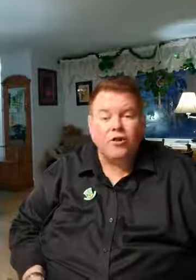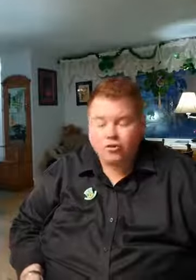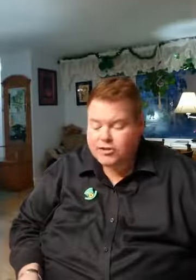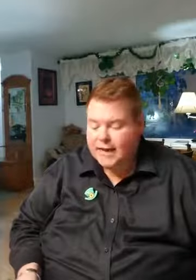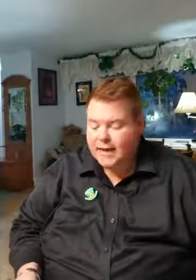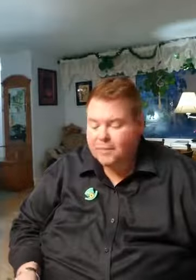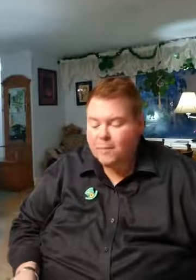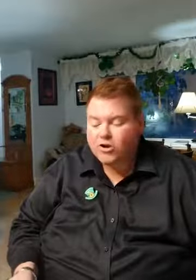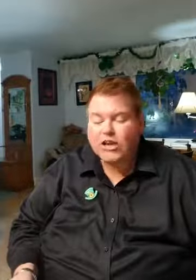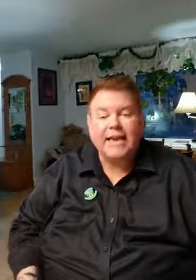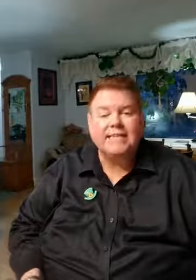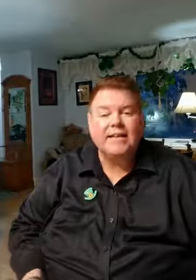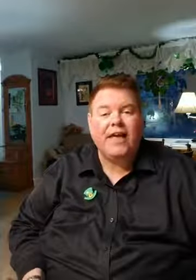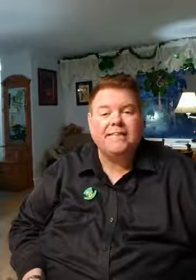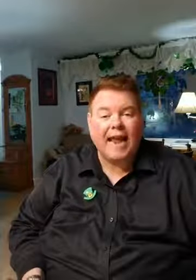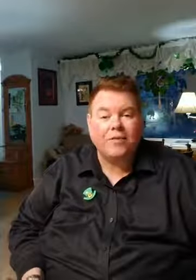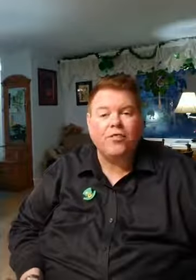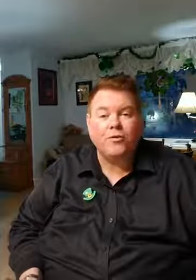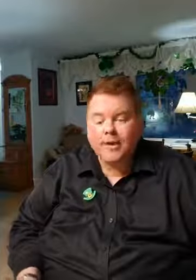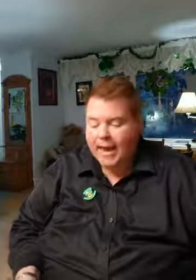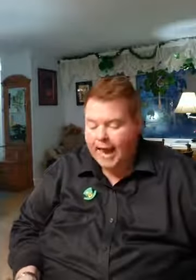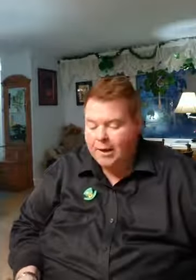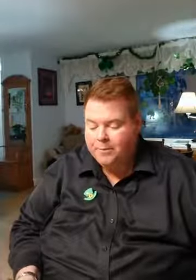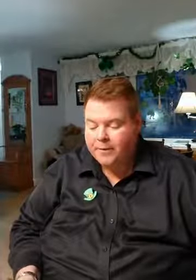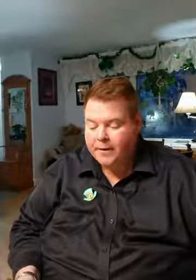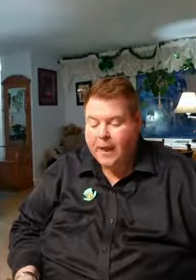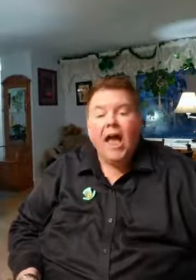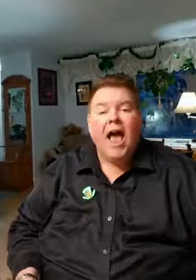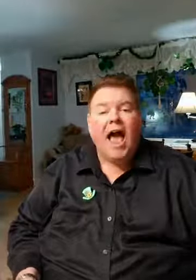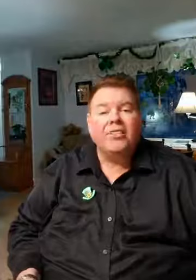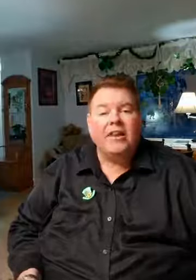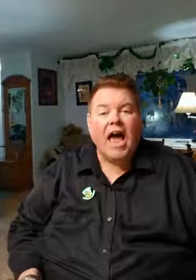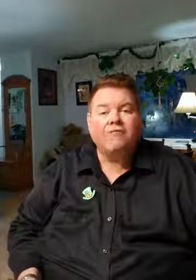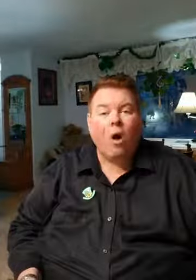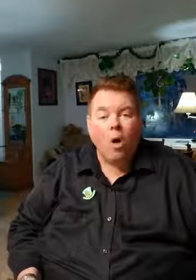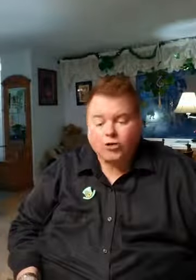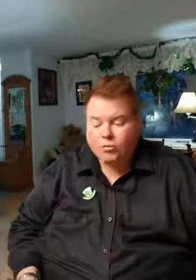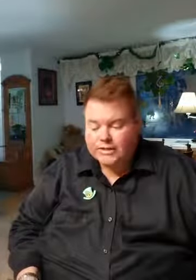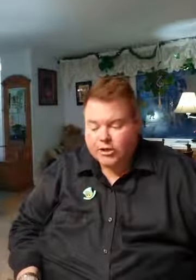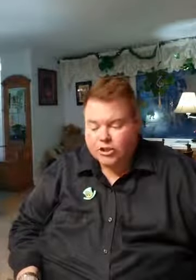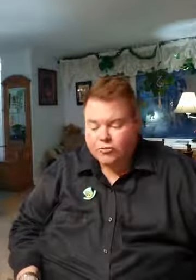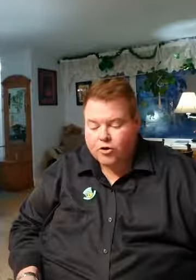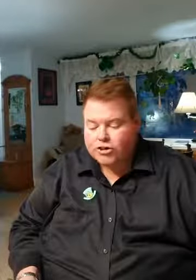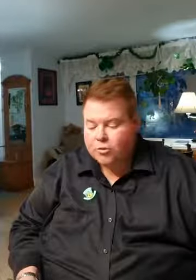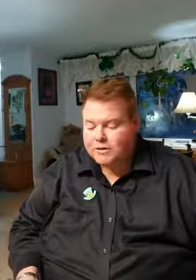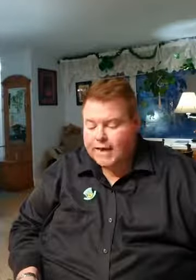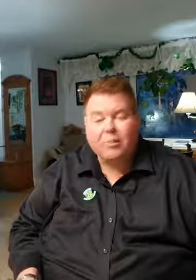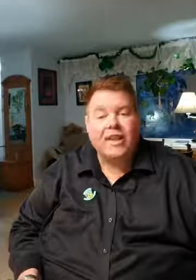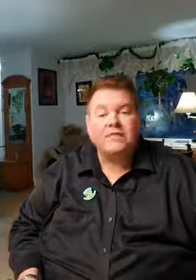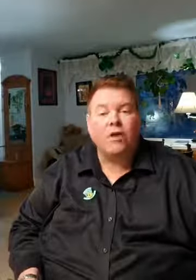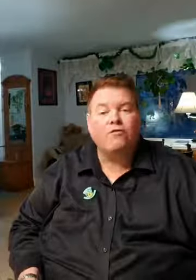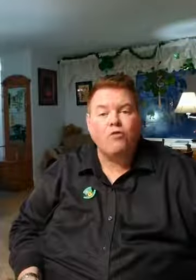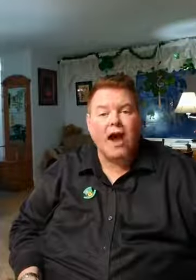Thursday, March 18th at 10:30 a.m. And the live alto sectional rehearsal will take place on Friday,